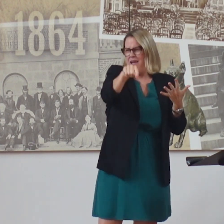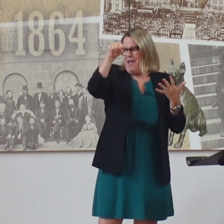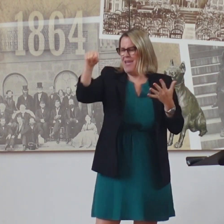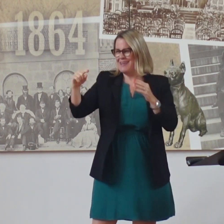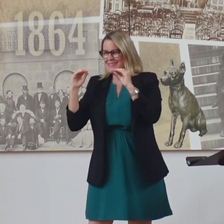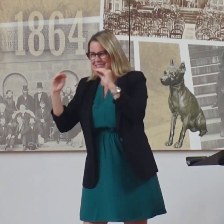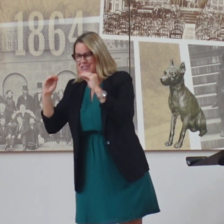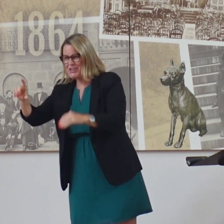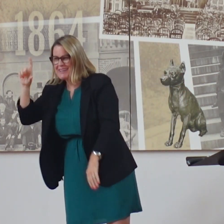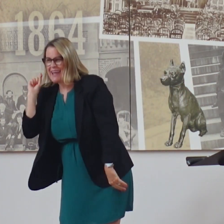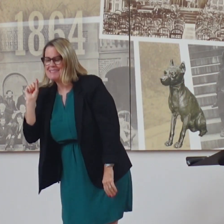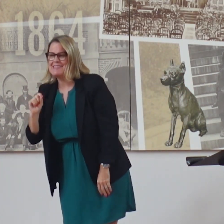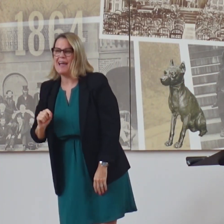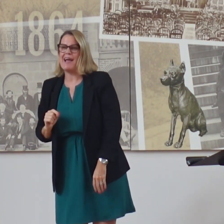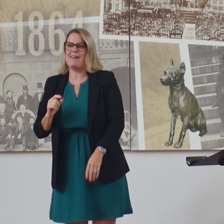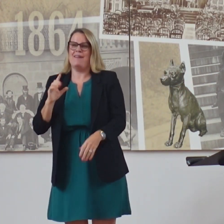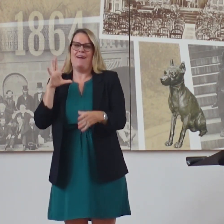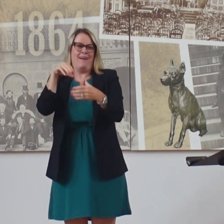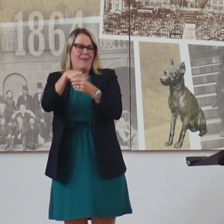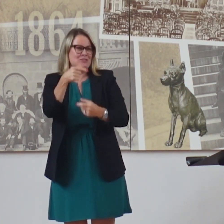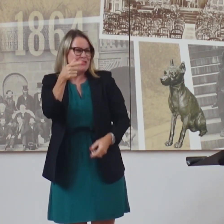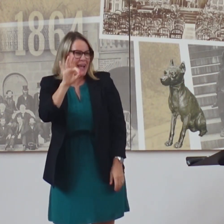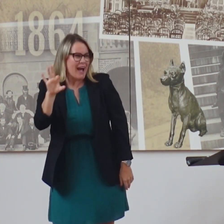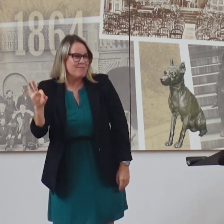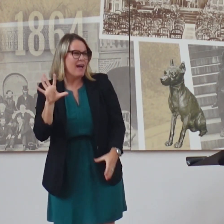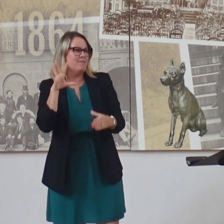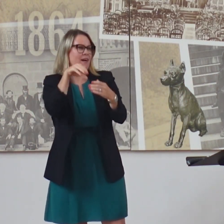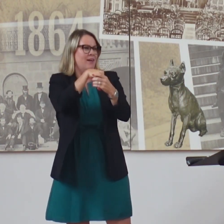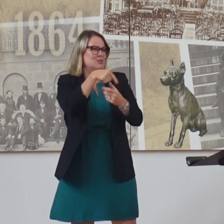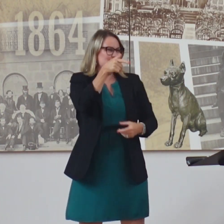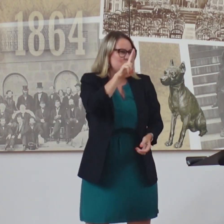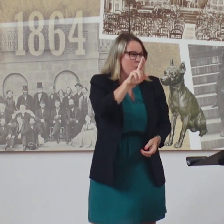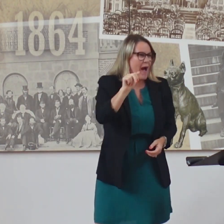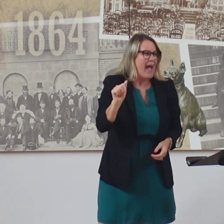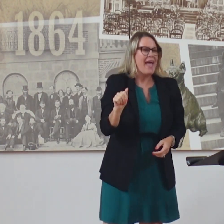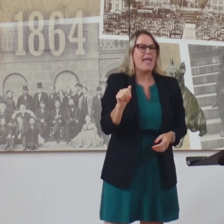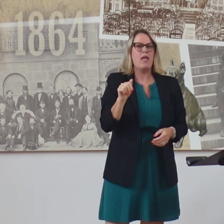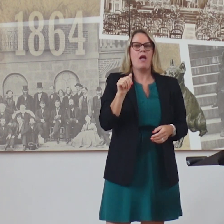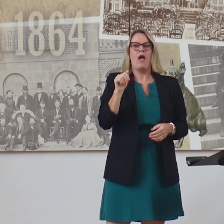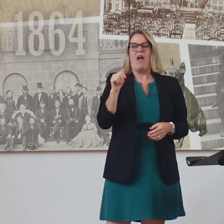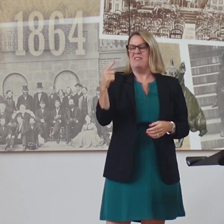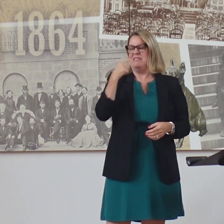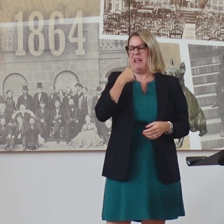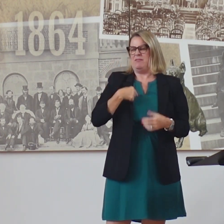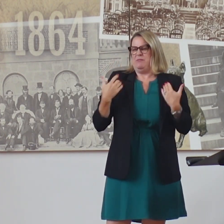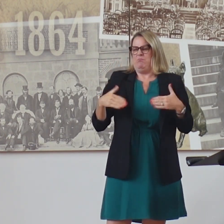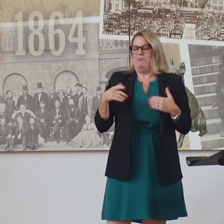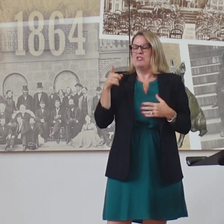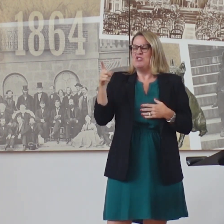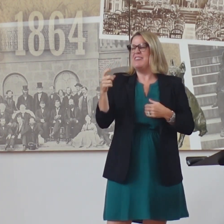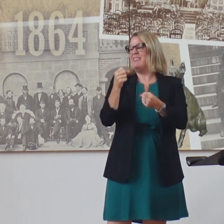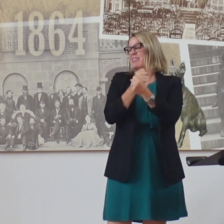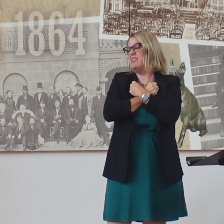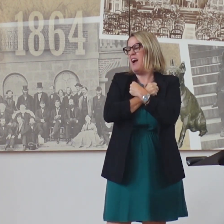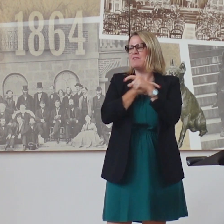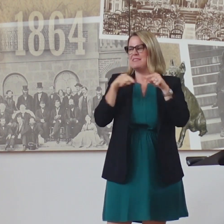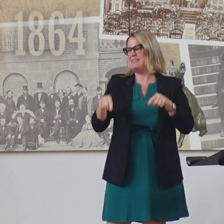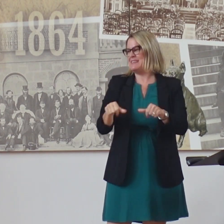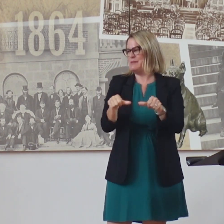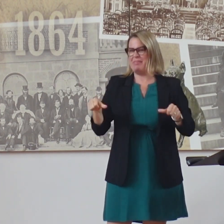provided funds to those students. So again, she taught here at Gallaudet, she was involved in GUAA, GFF. She